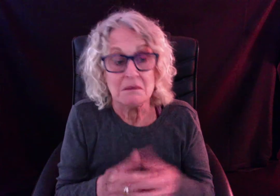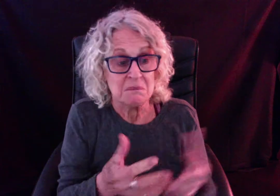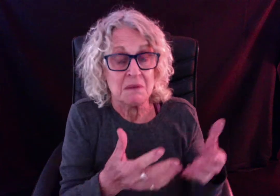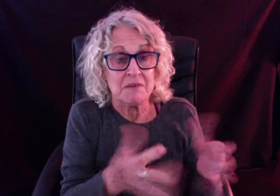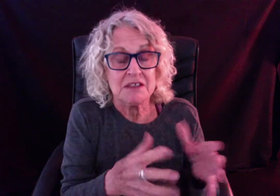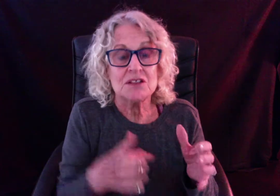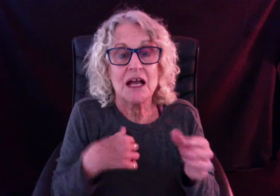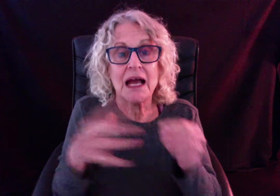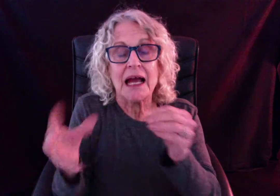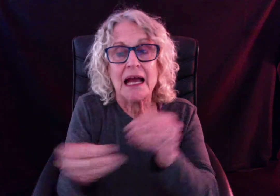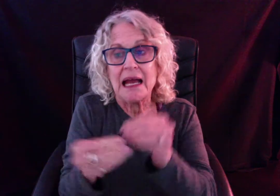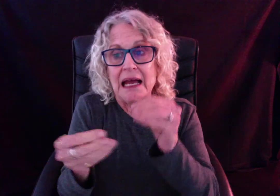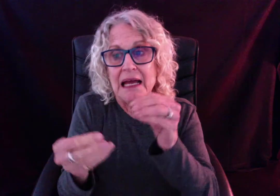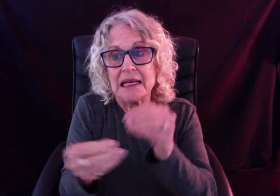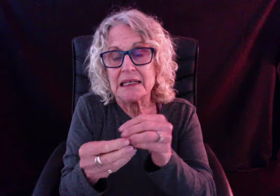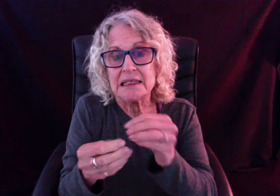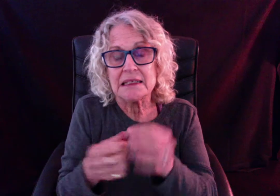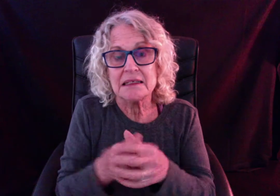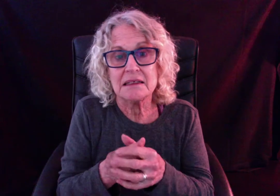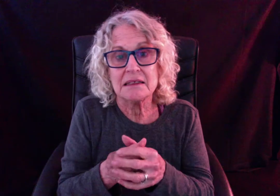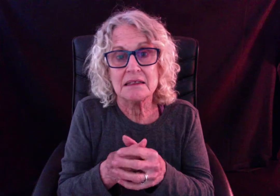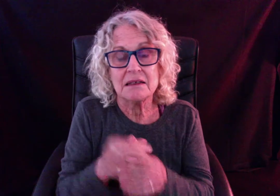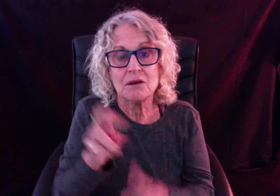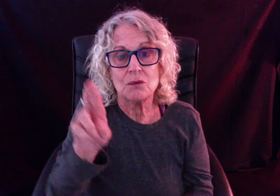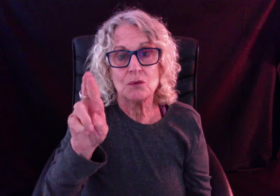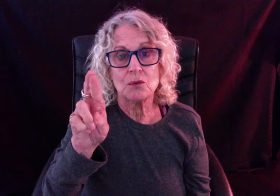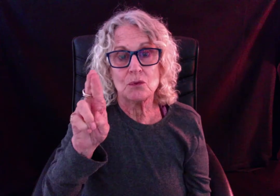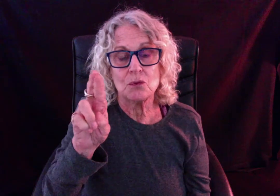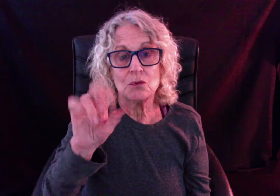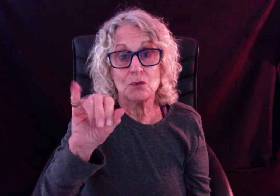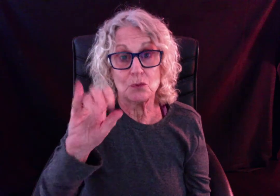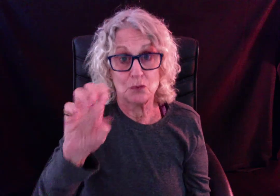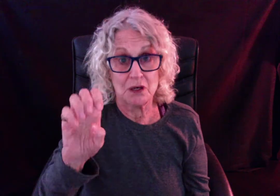added the rice vinegar,